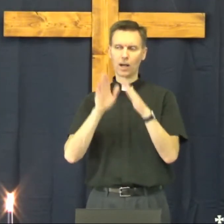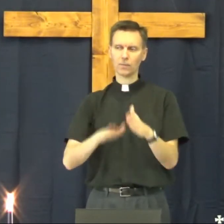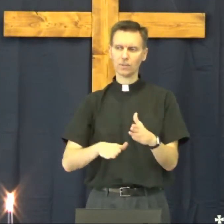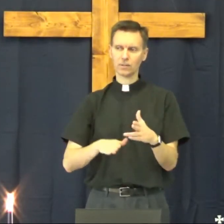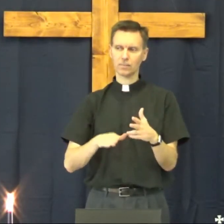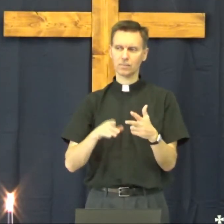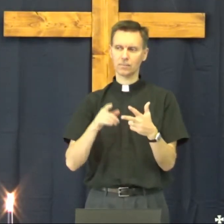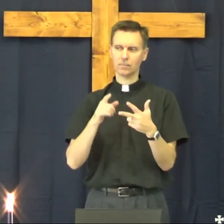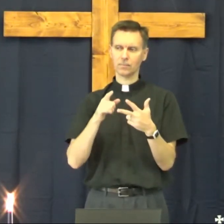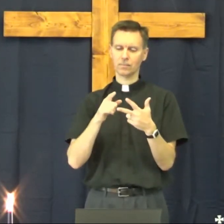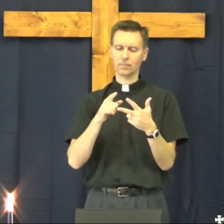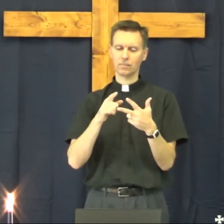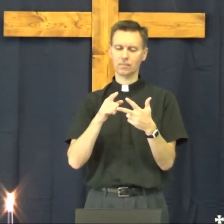prophet,